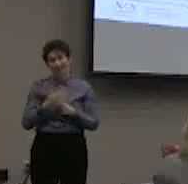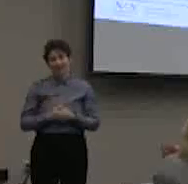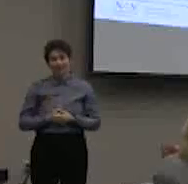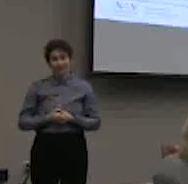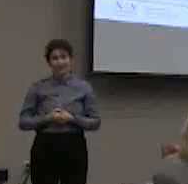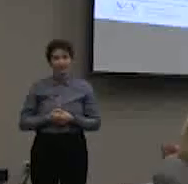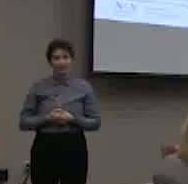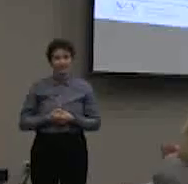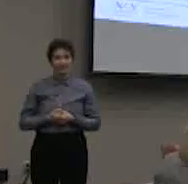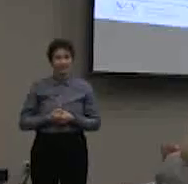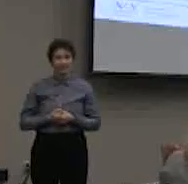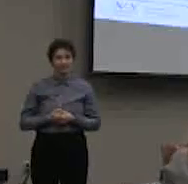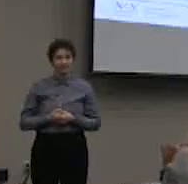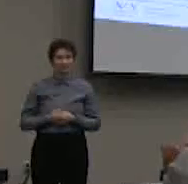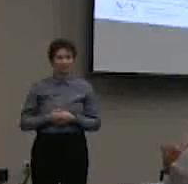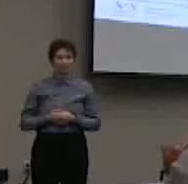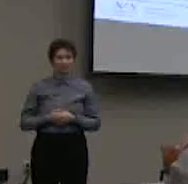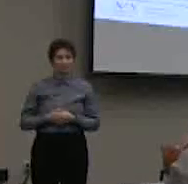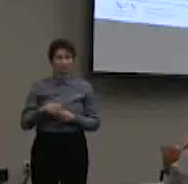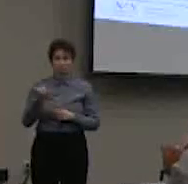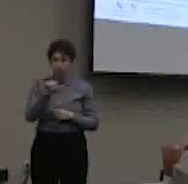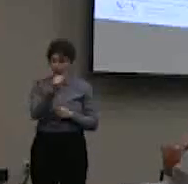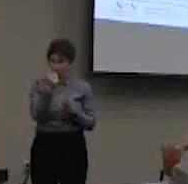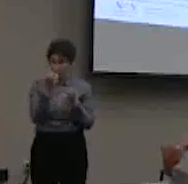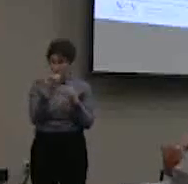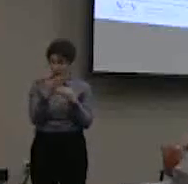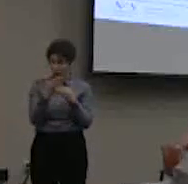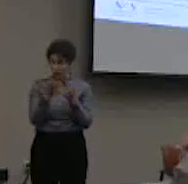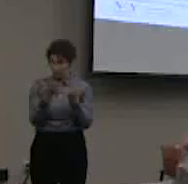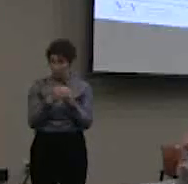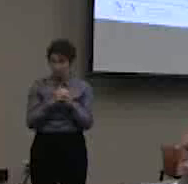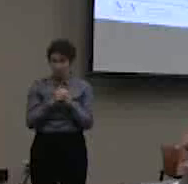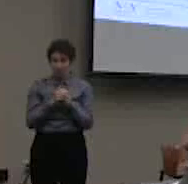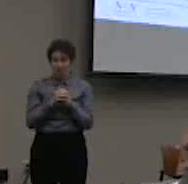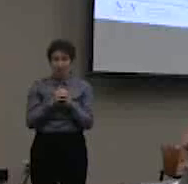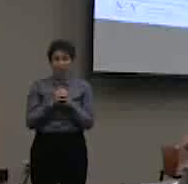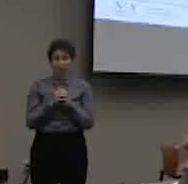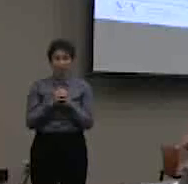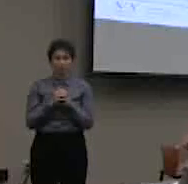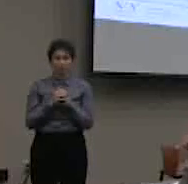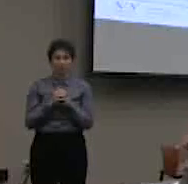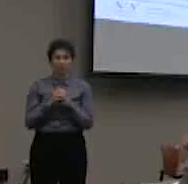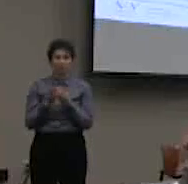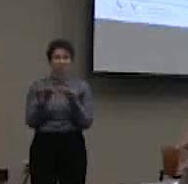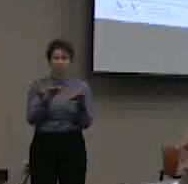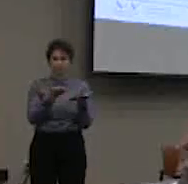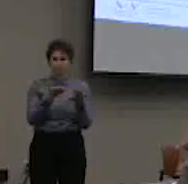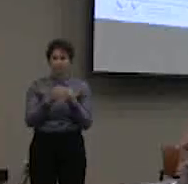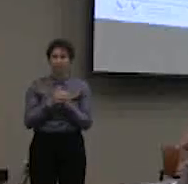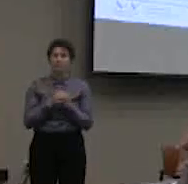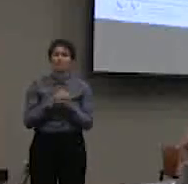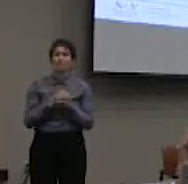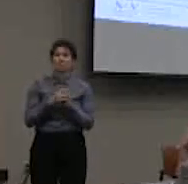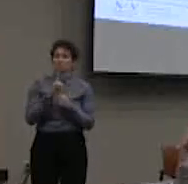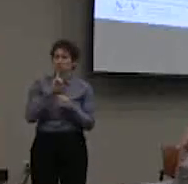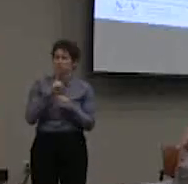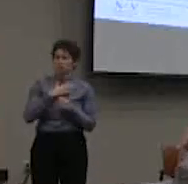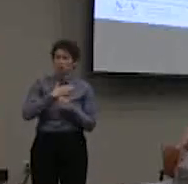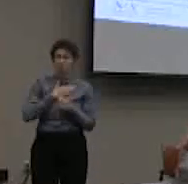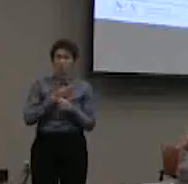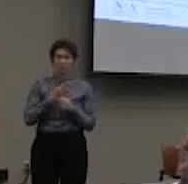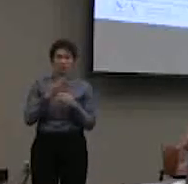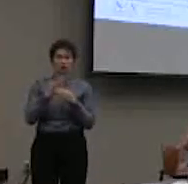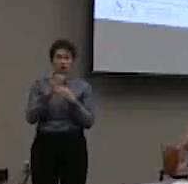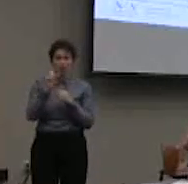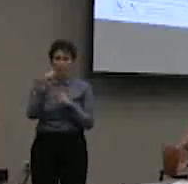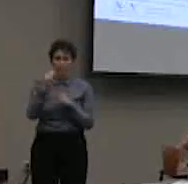Would anyone else like to share their plans? Yes. So I'll be happy to share, and as I said, I'm here representing